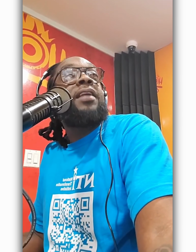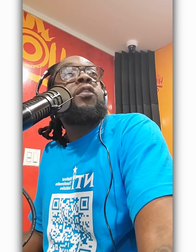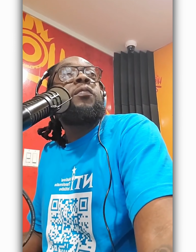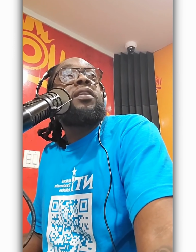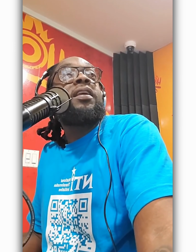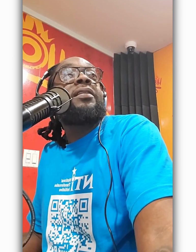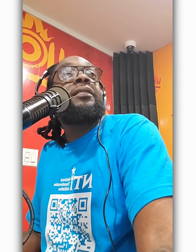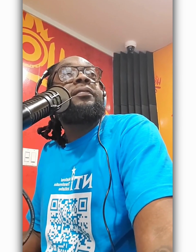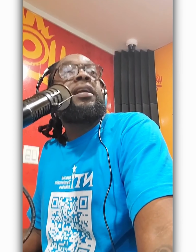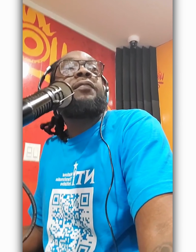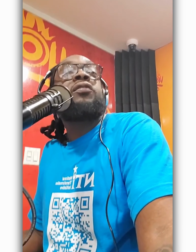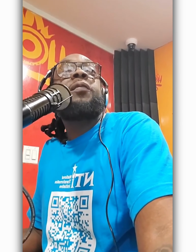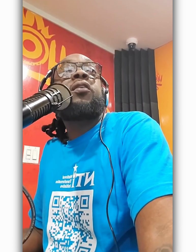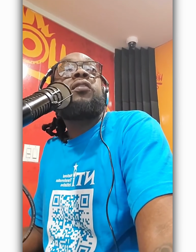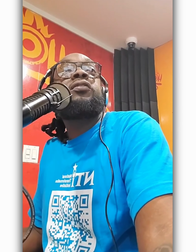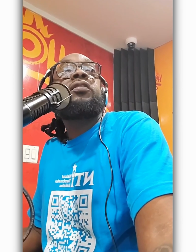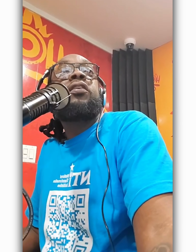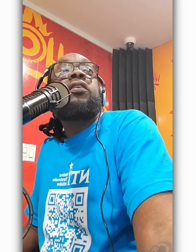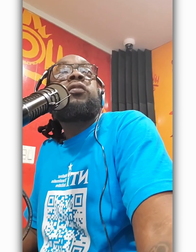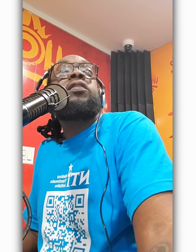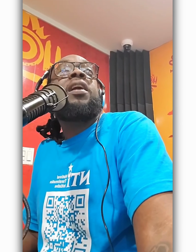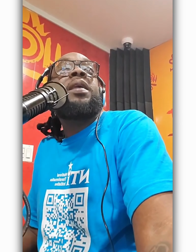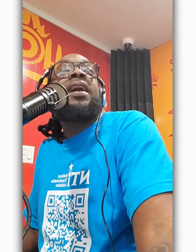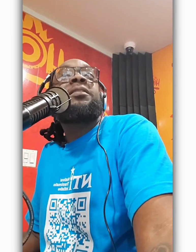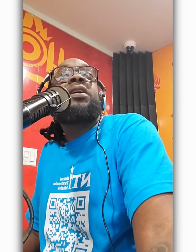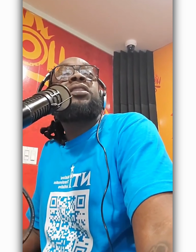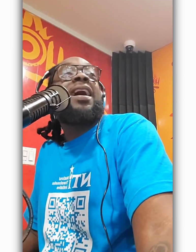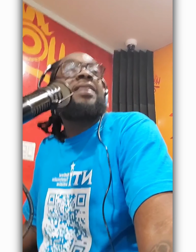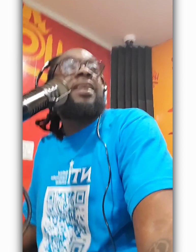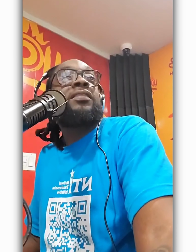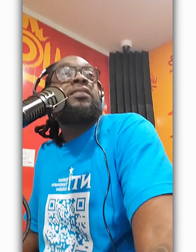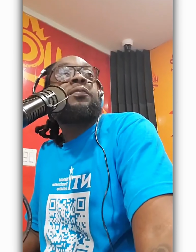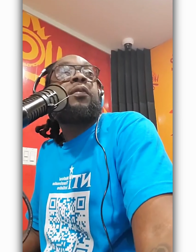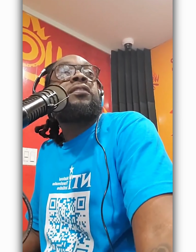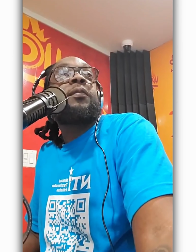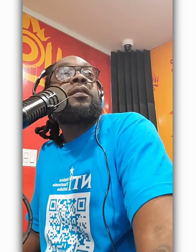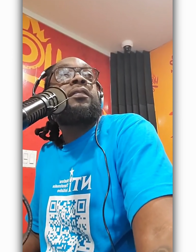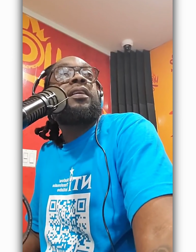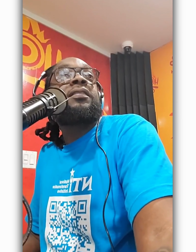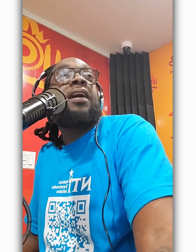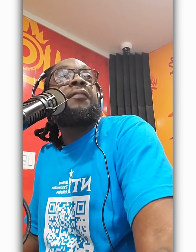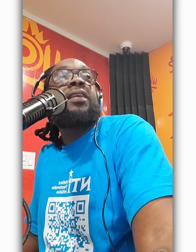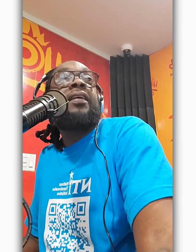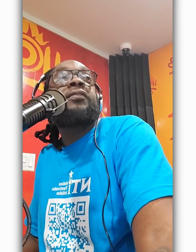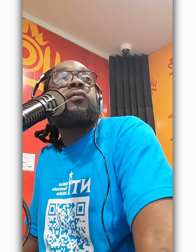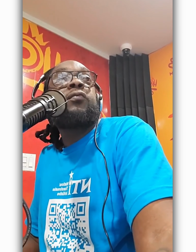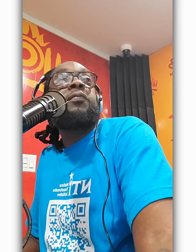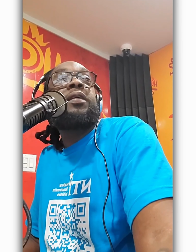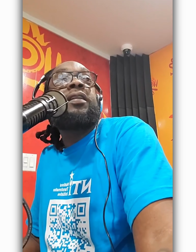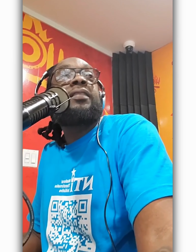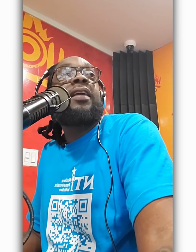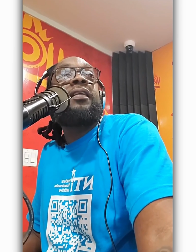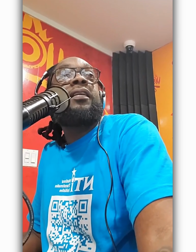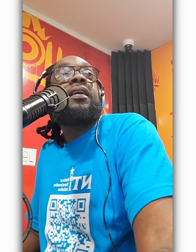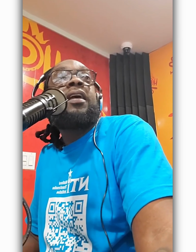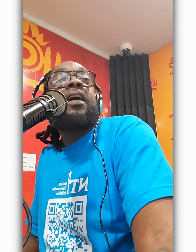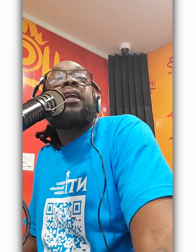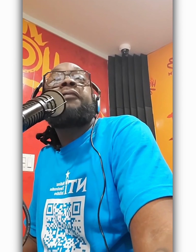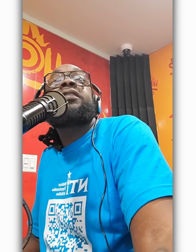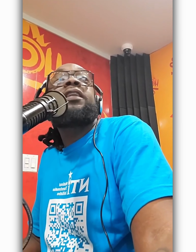them communicating. Correct. I do know, because you can make as much hand gestures as possible. They still have to guess what you mean exactly. Yeah. And as time